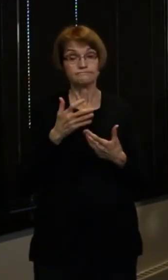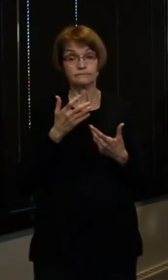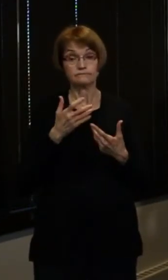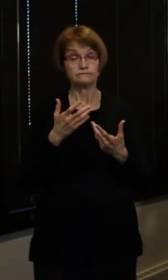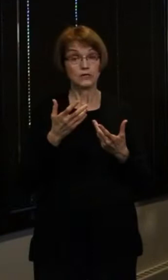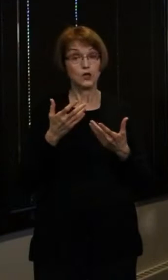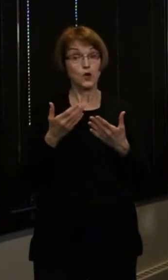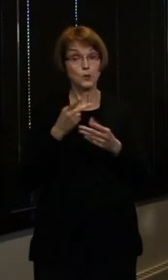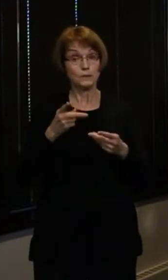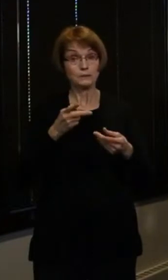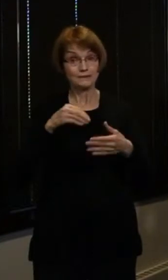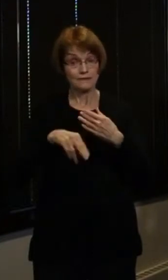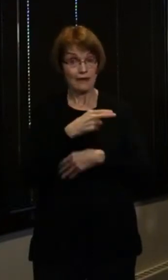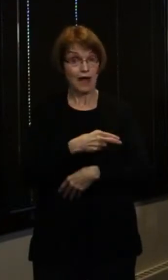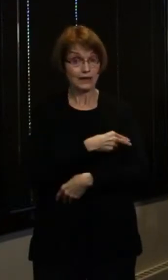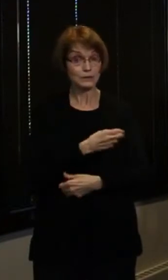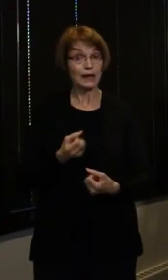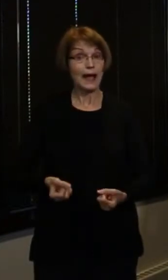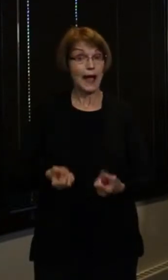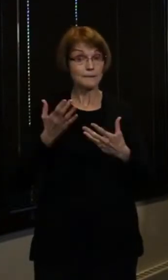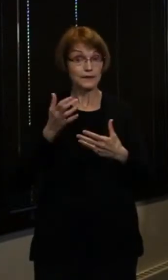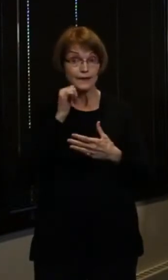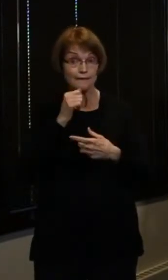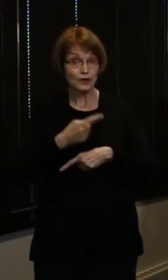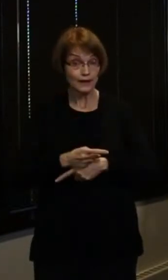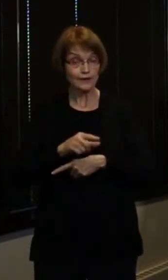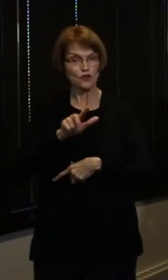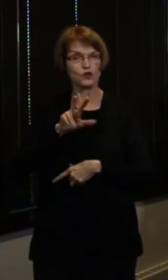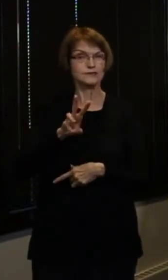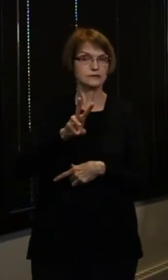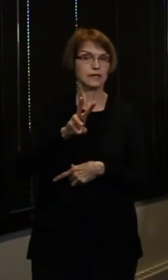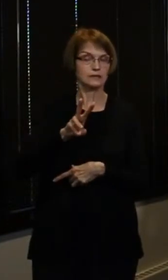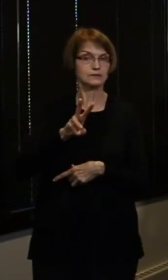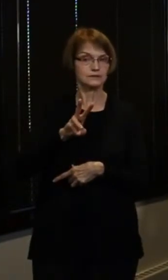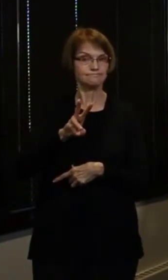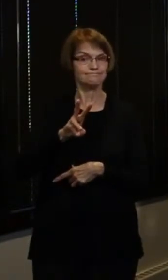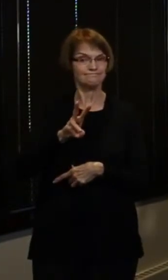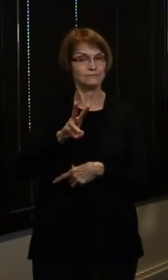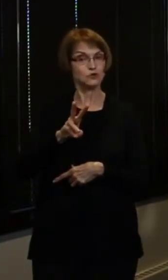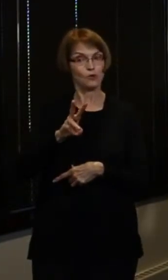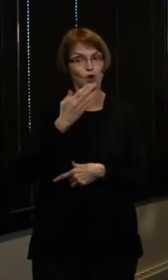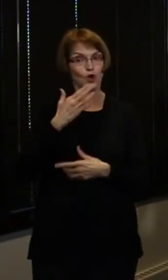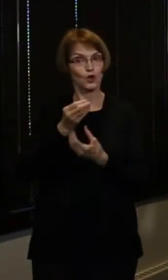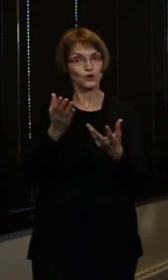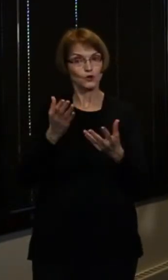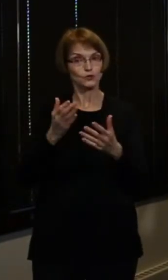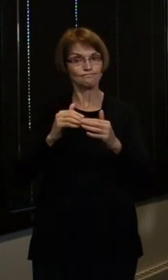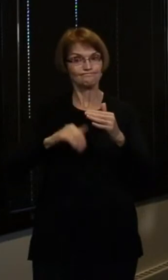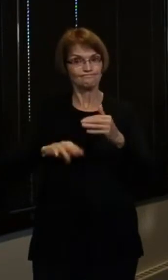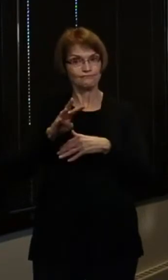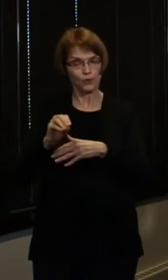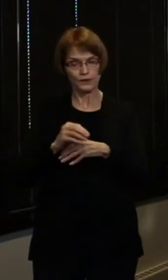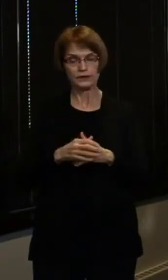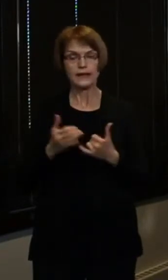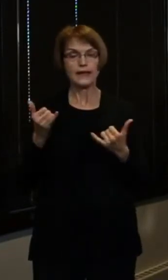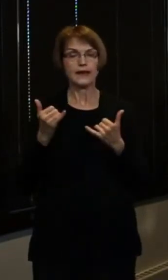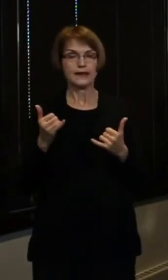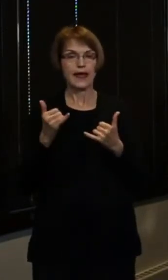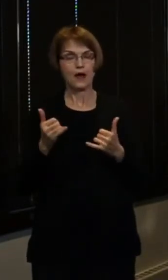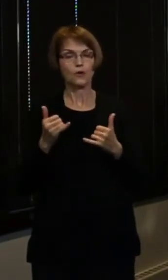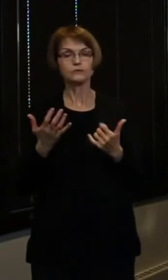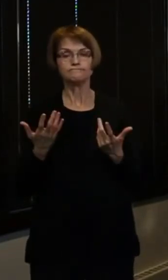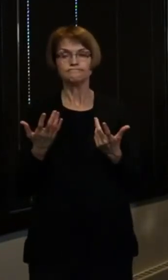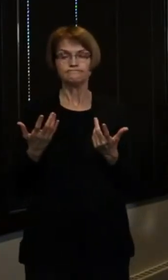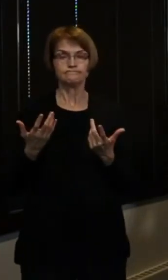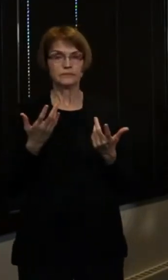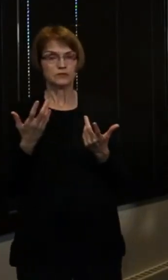already briefed this, it's at 36, so continued good news with that. The prevalence is down to now to